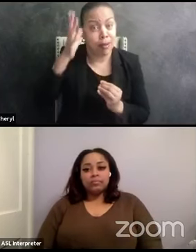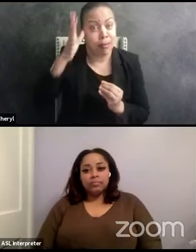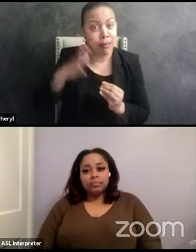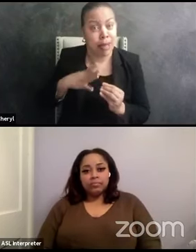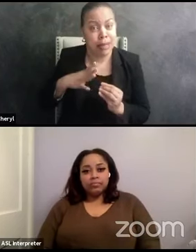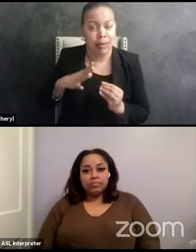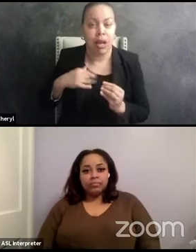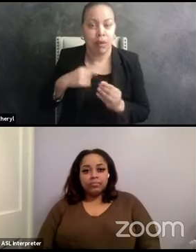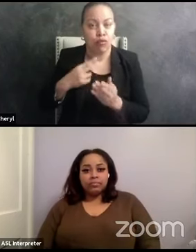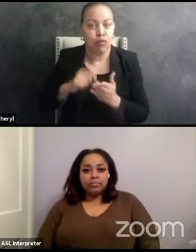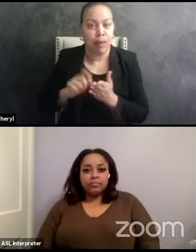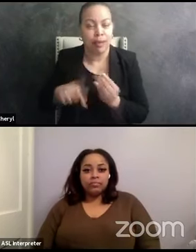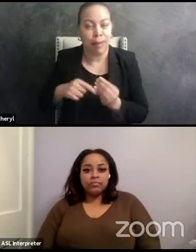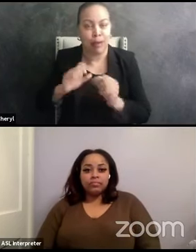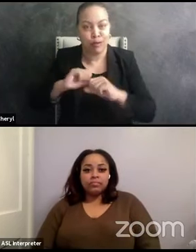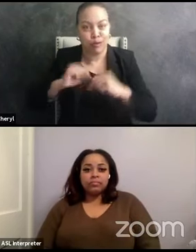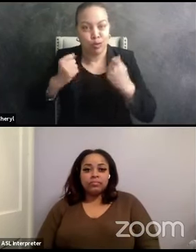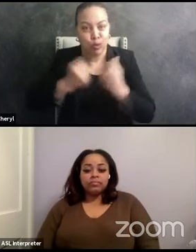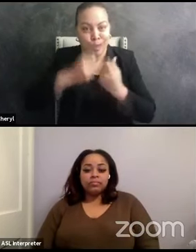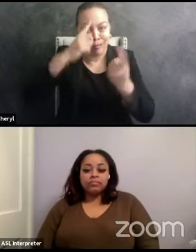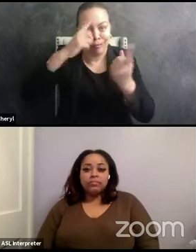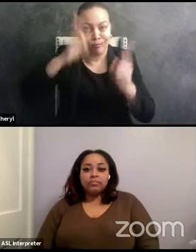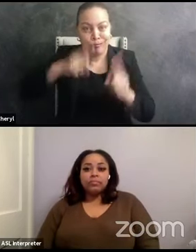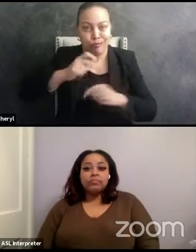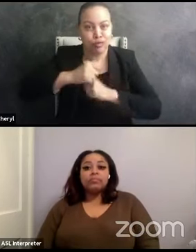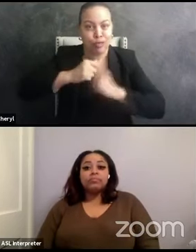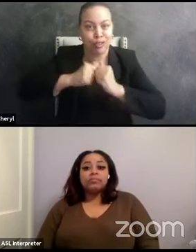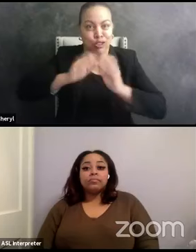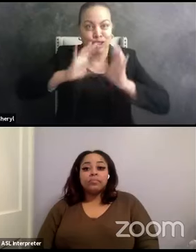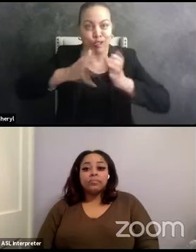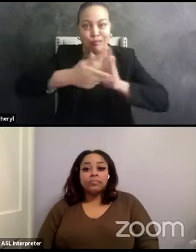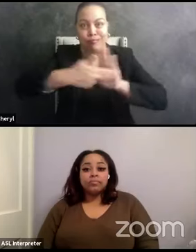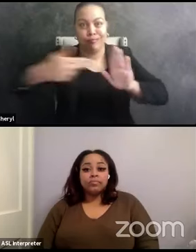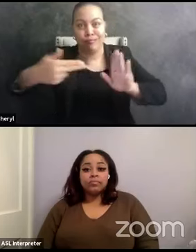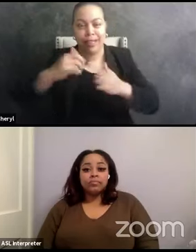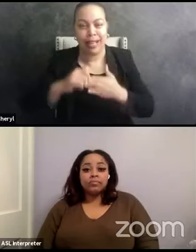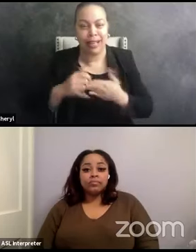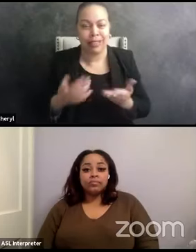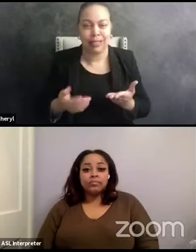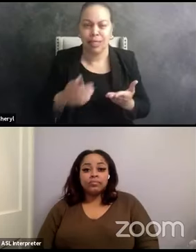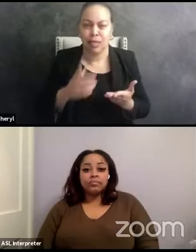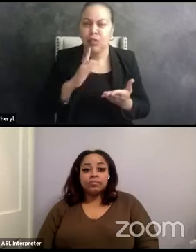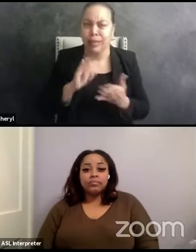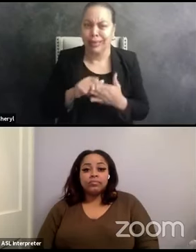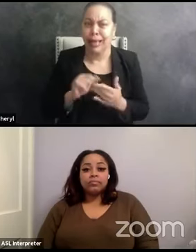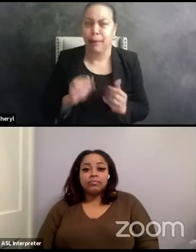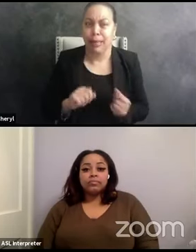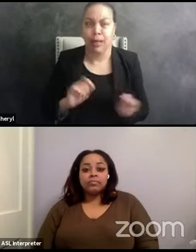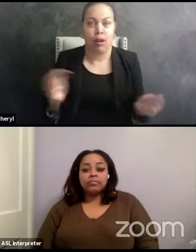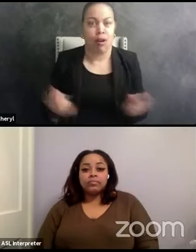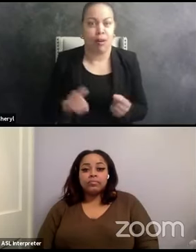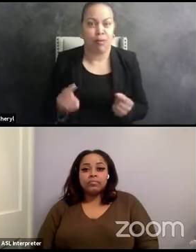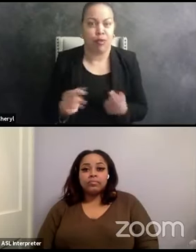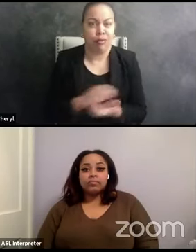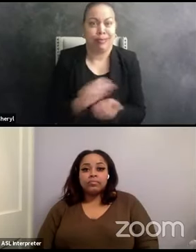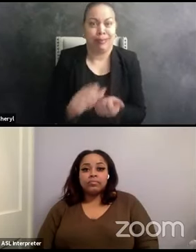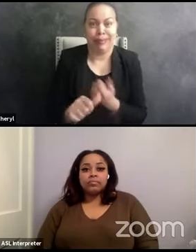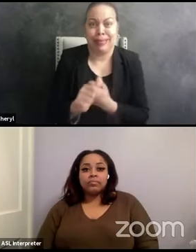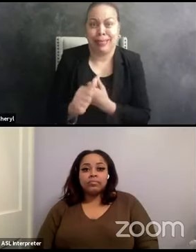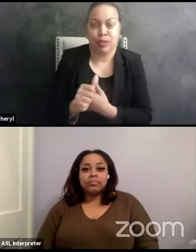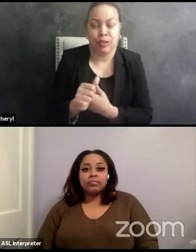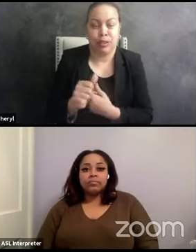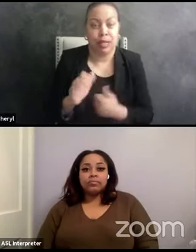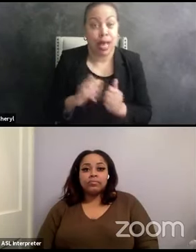social construct. And I think one thing that becomes really clear is how harmful it can be as is design, but also